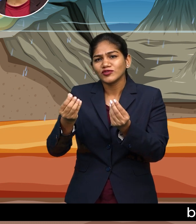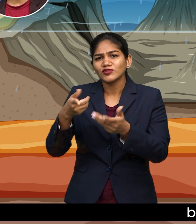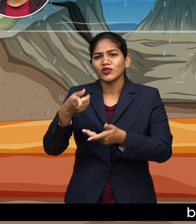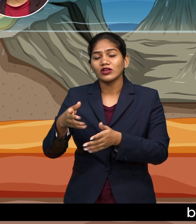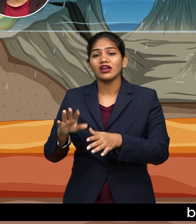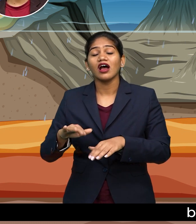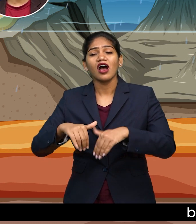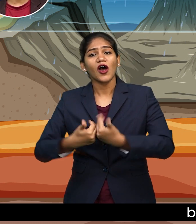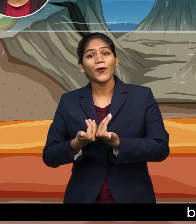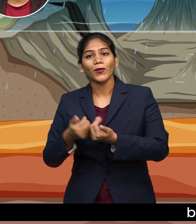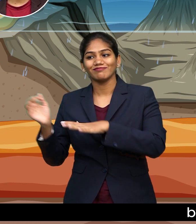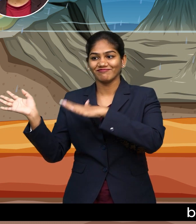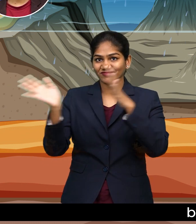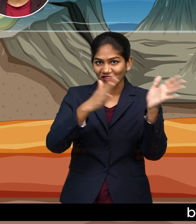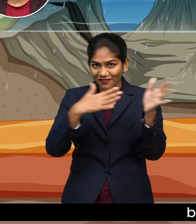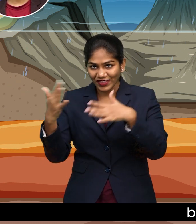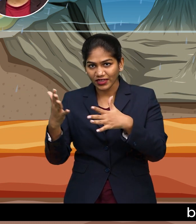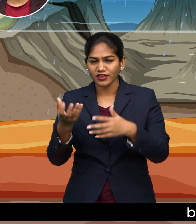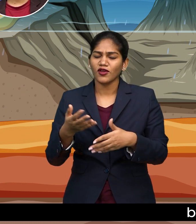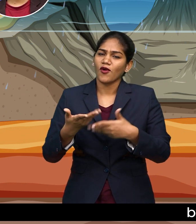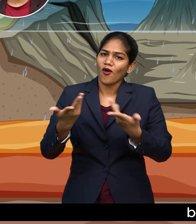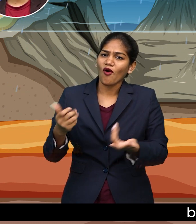by wind or water.